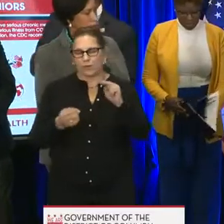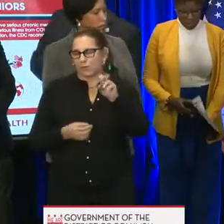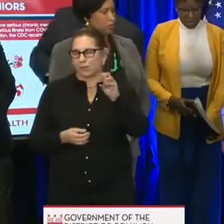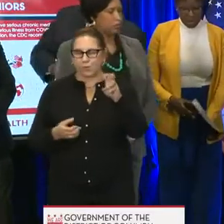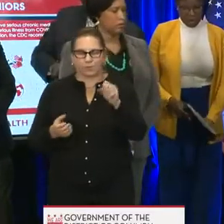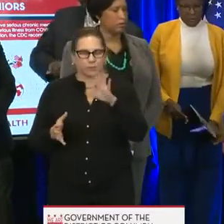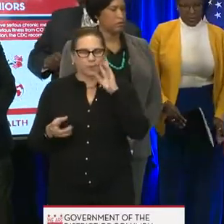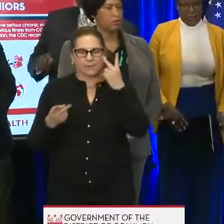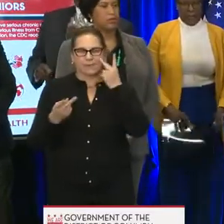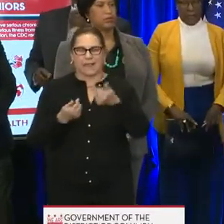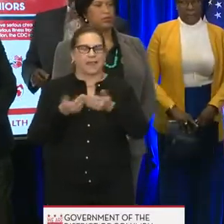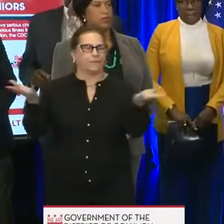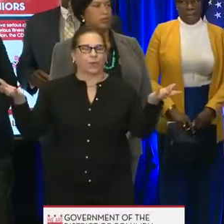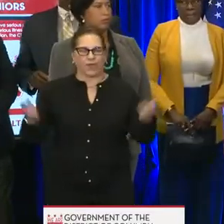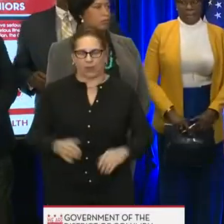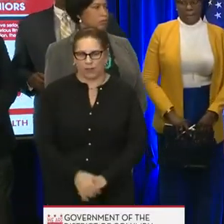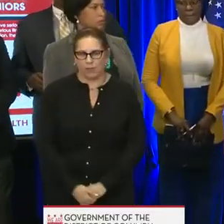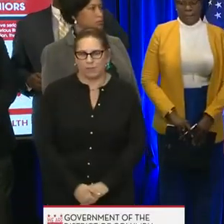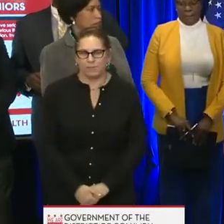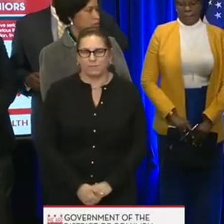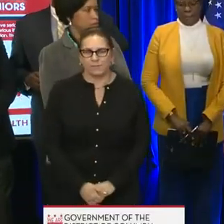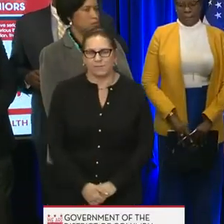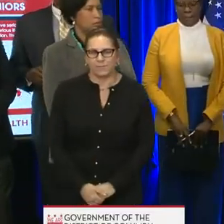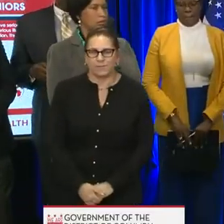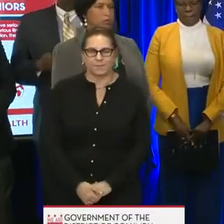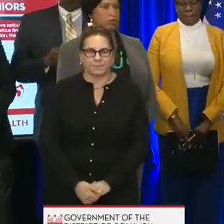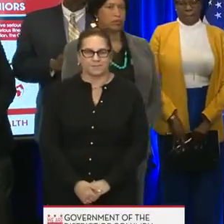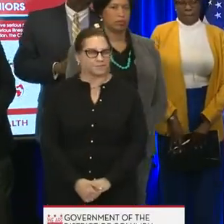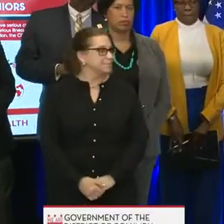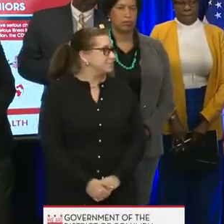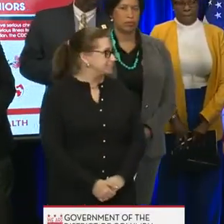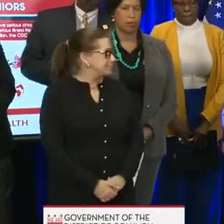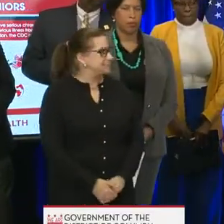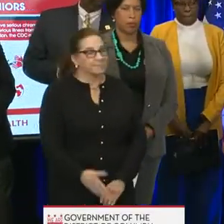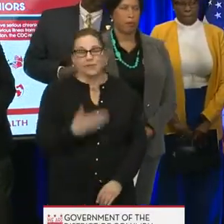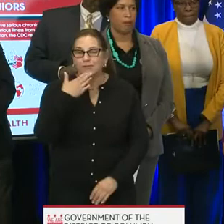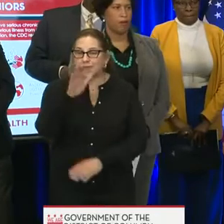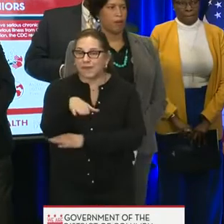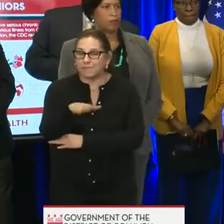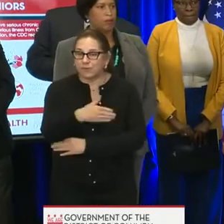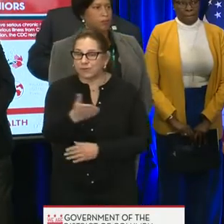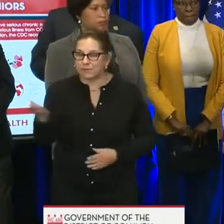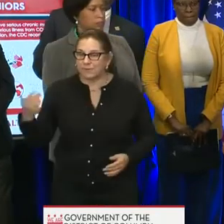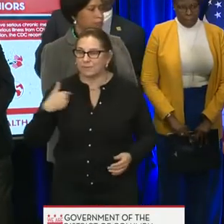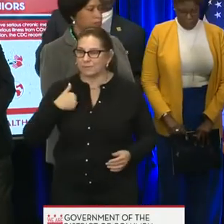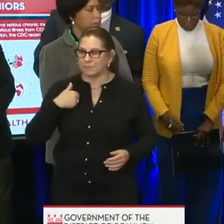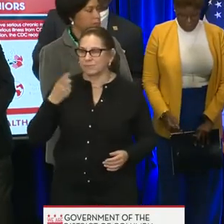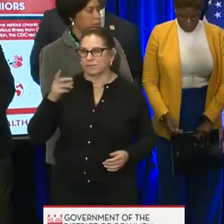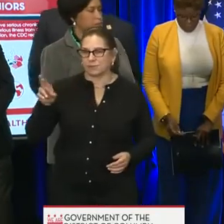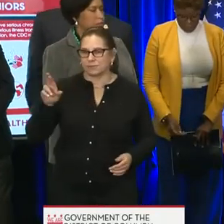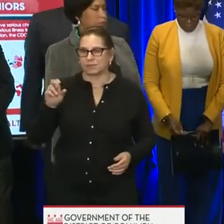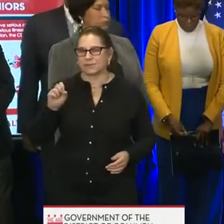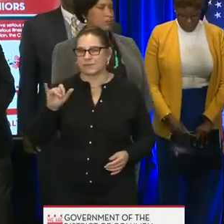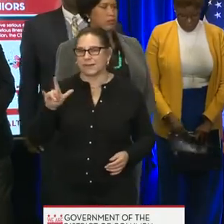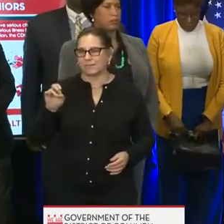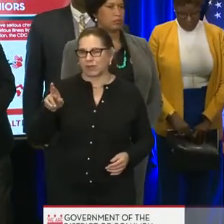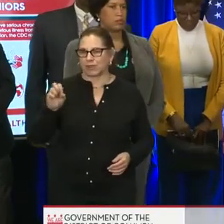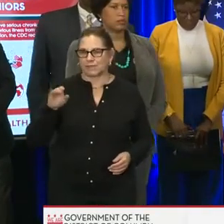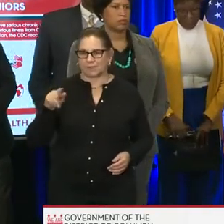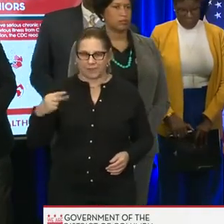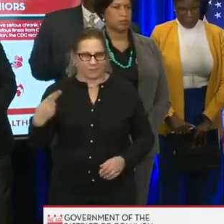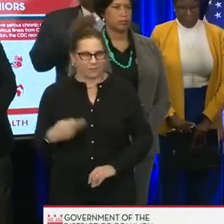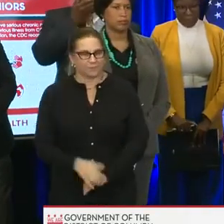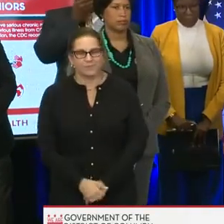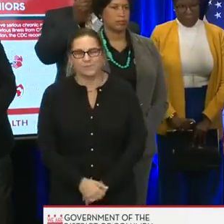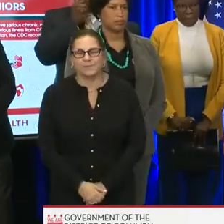Good afternoon. I'm Dr. Jennifer Smith from the Department of Forensic Sciences, the Public Health Laboratory. To date, as of this